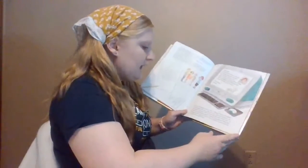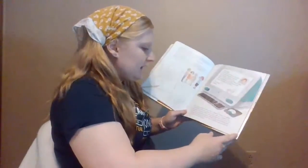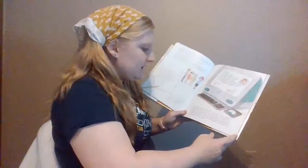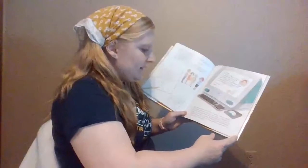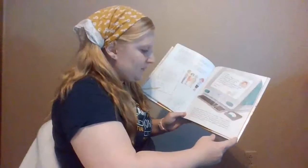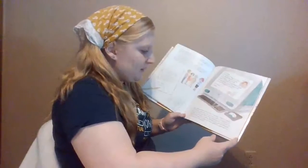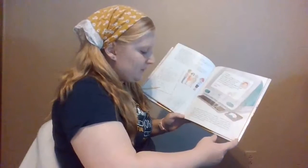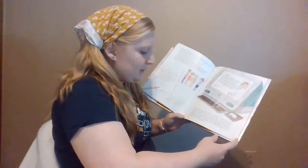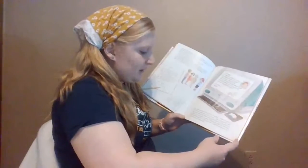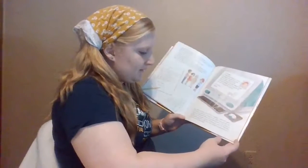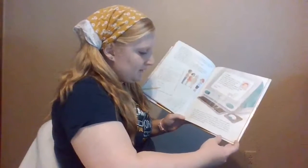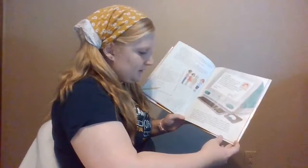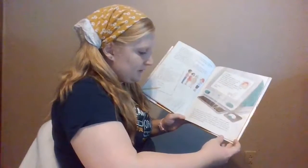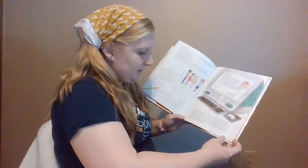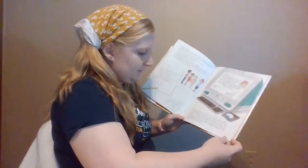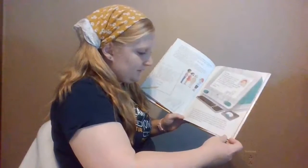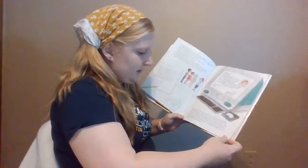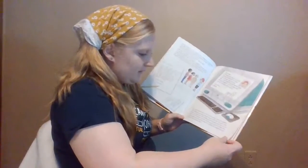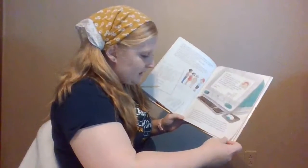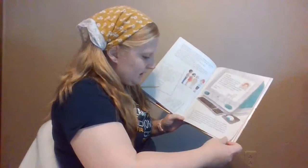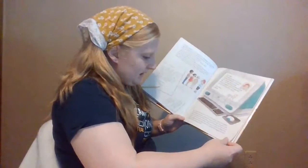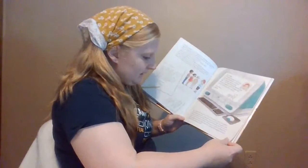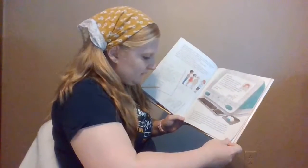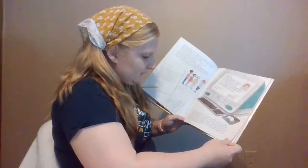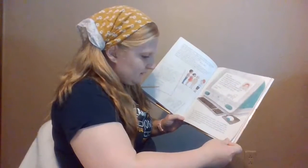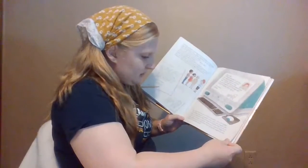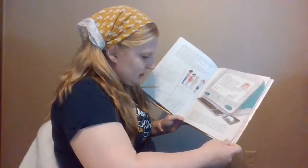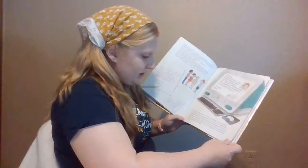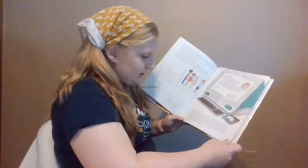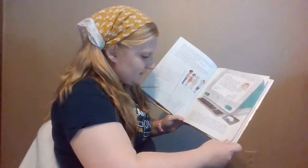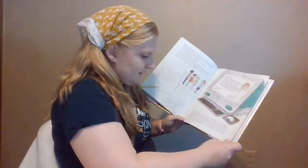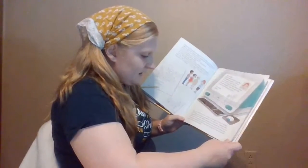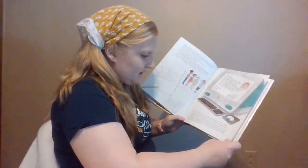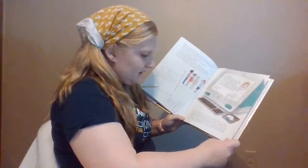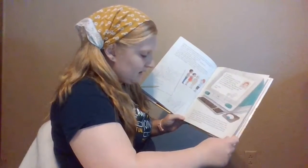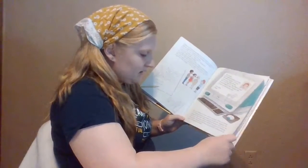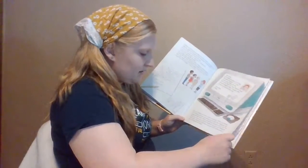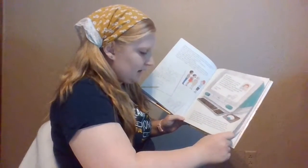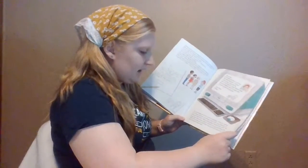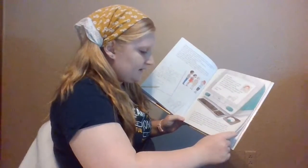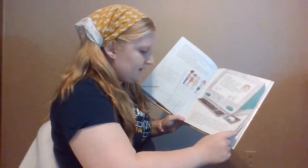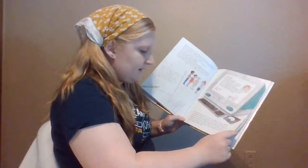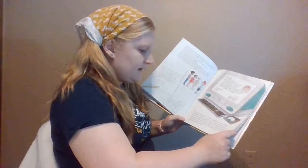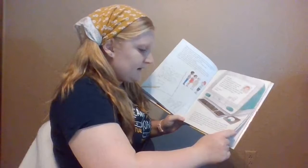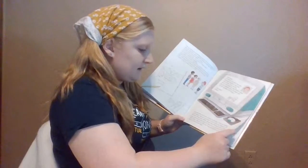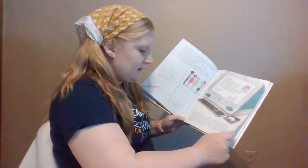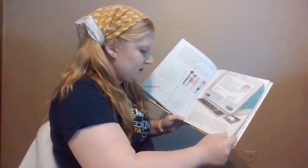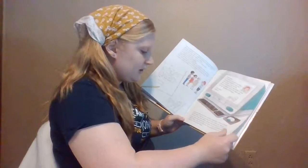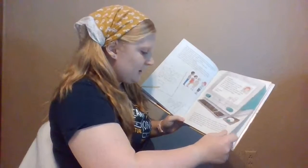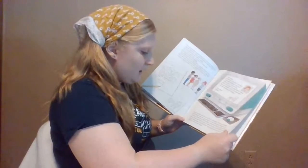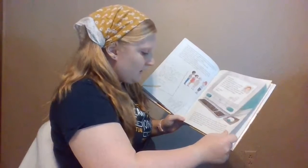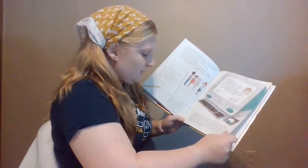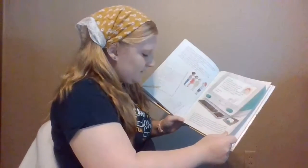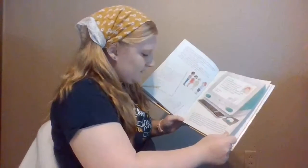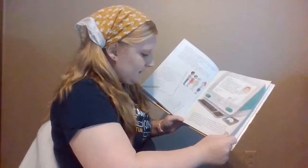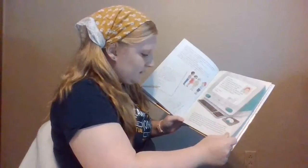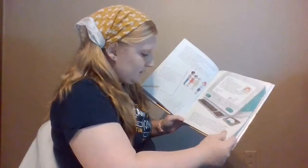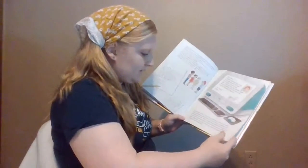He types what he wrote on his computer. Then he makes the changes that are needed to turn ASL into English. Mr. Samuels